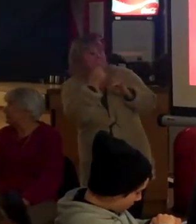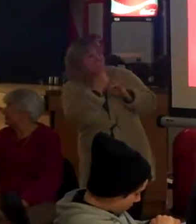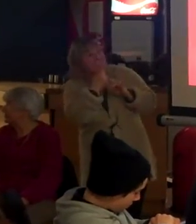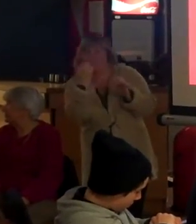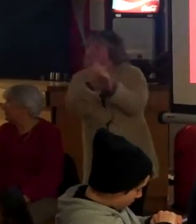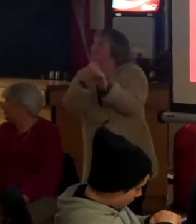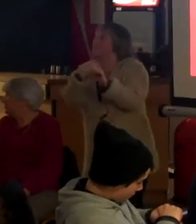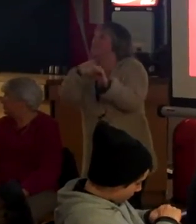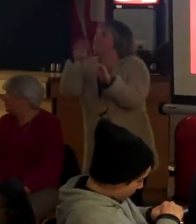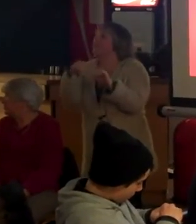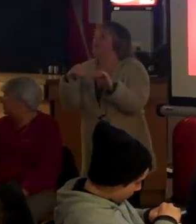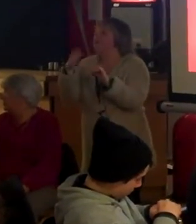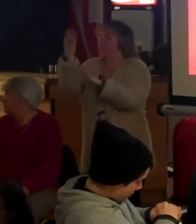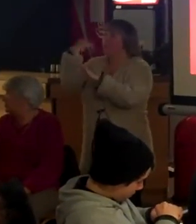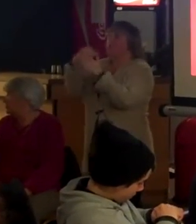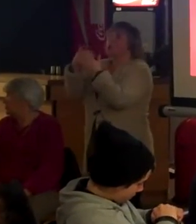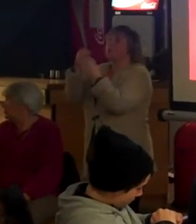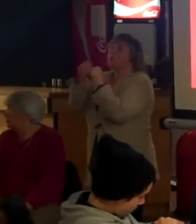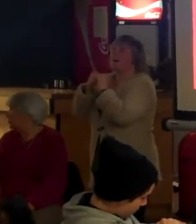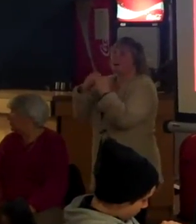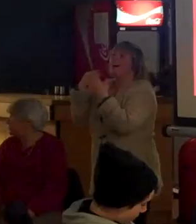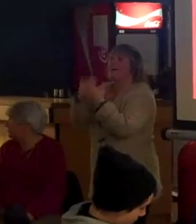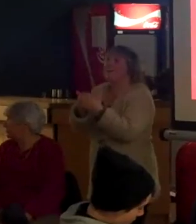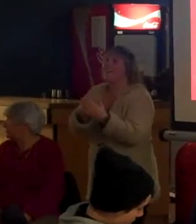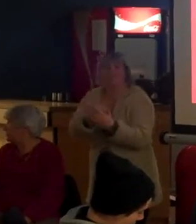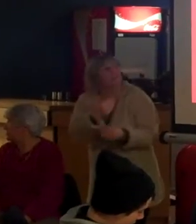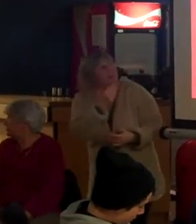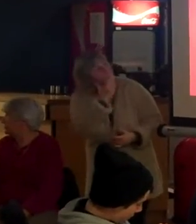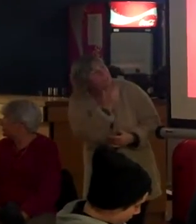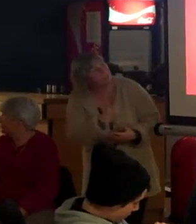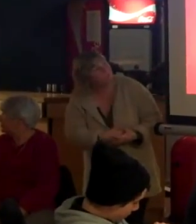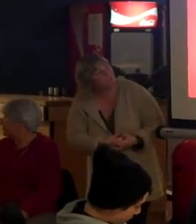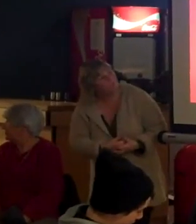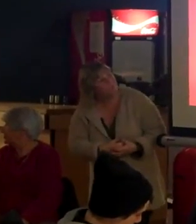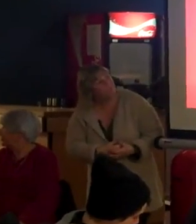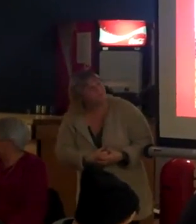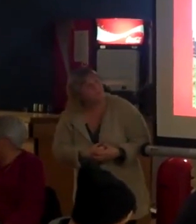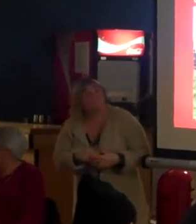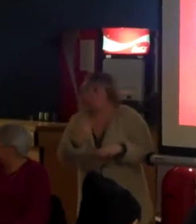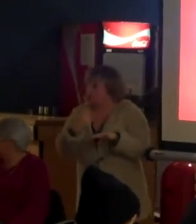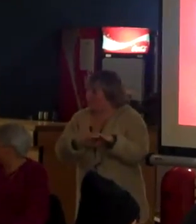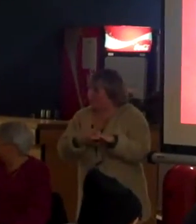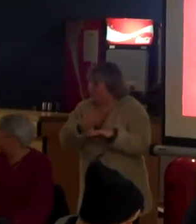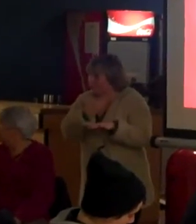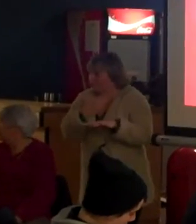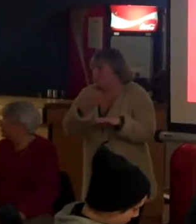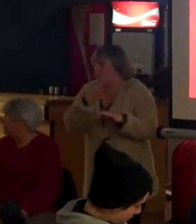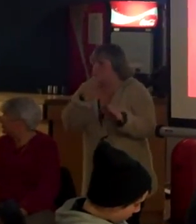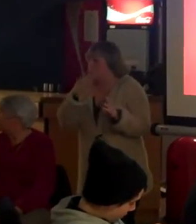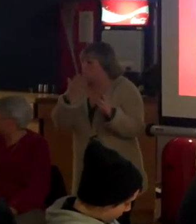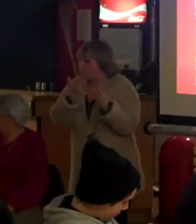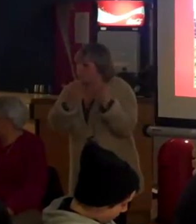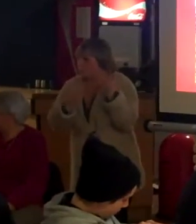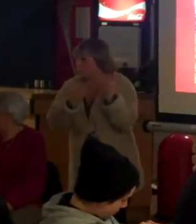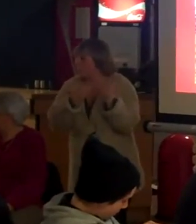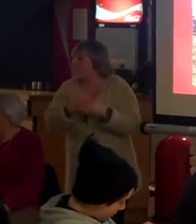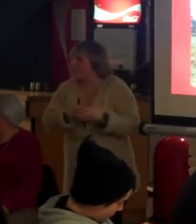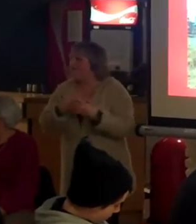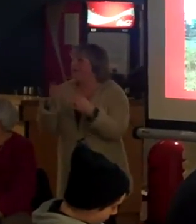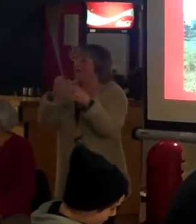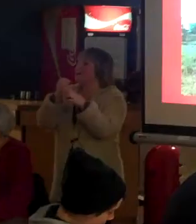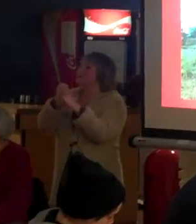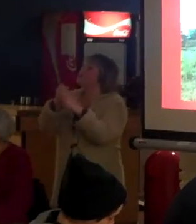last year. Putting up a building like this in Uganda hasn't been quite a simple thing. This